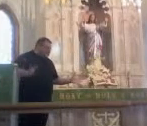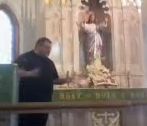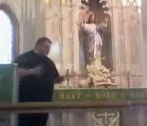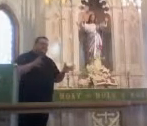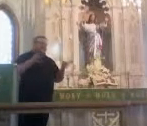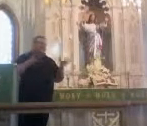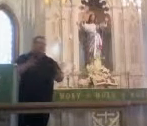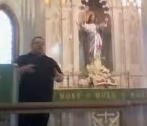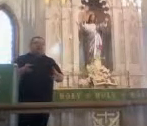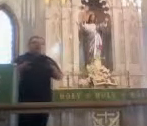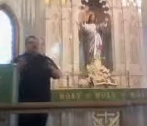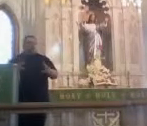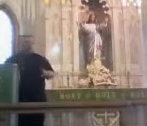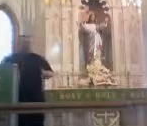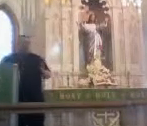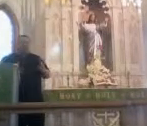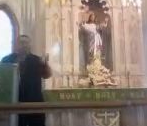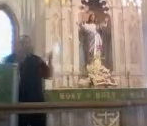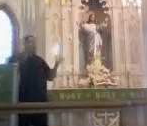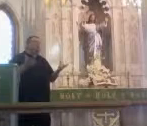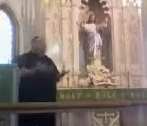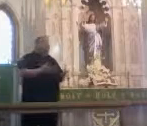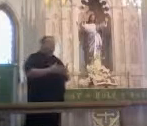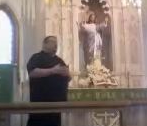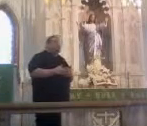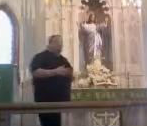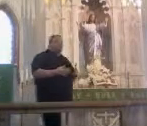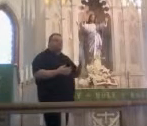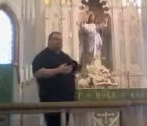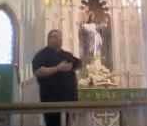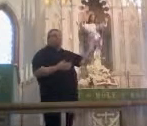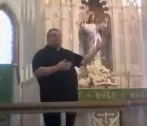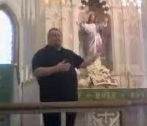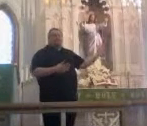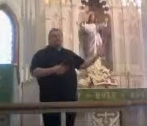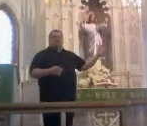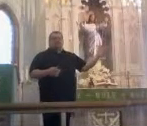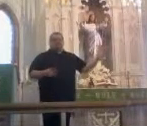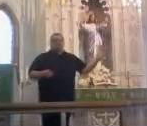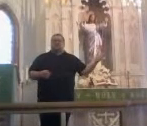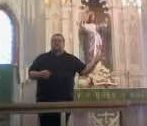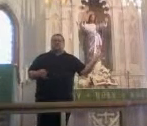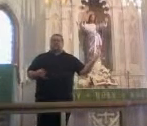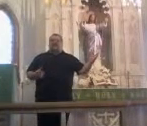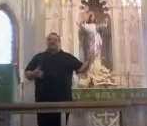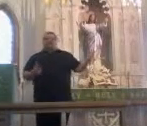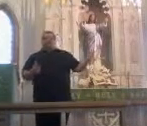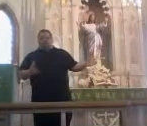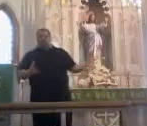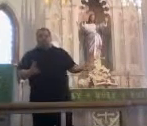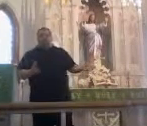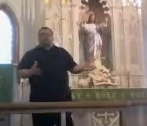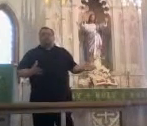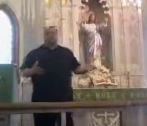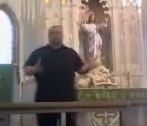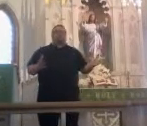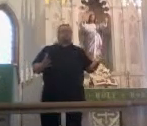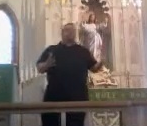together at Mount Carmel, a big and important place, just like the Washington Monument in D.C., and proved